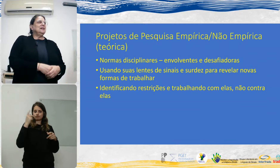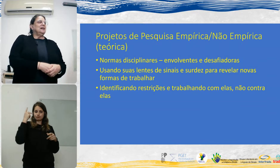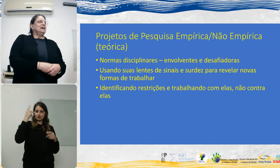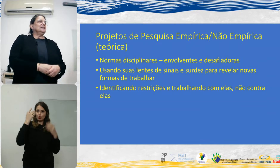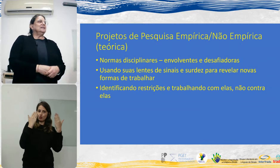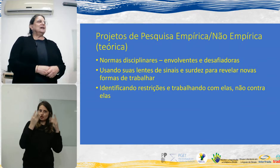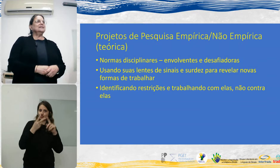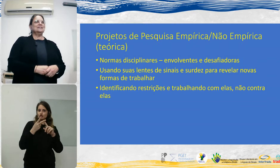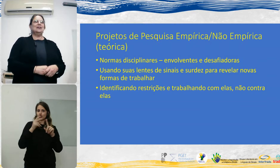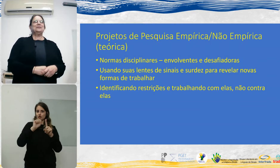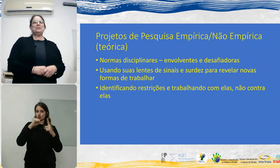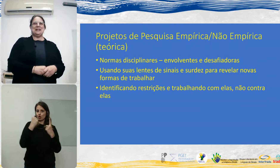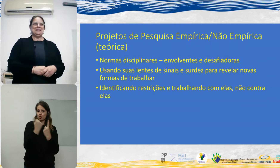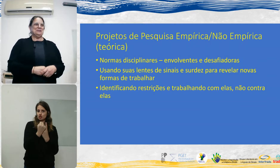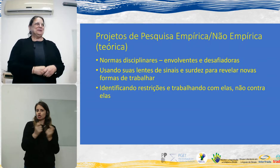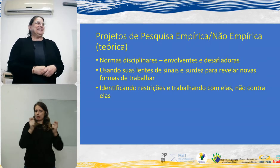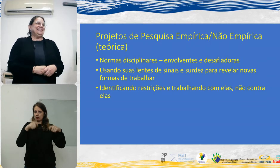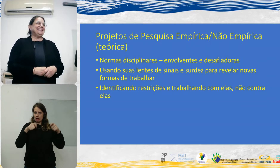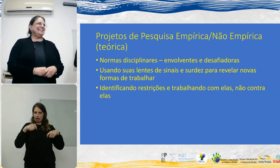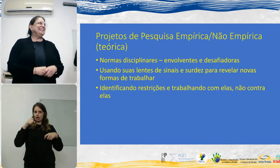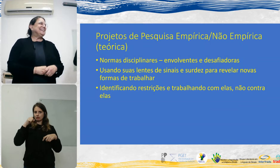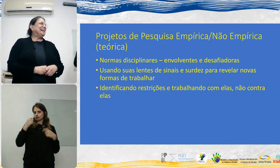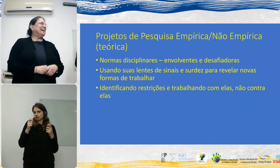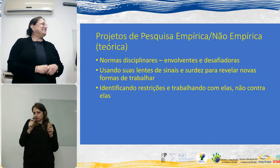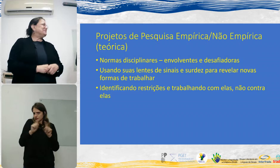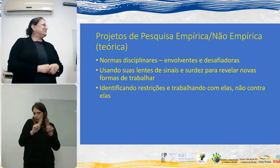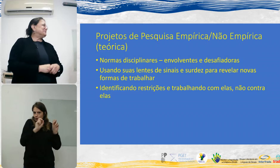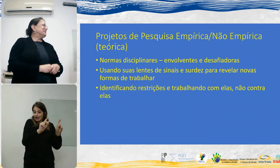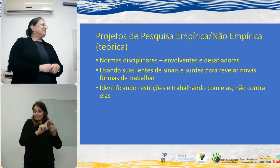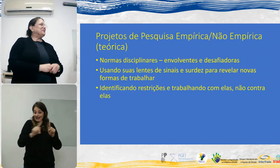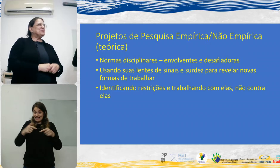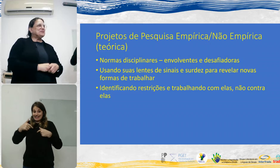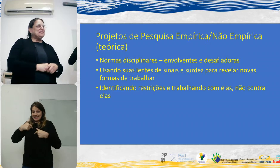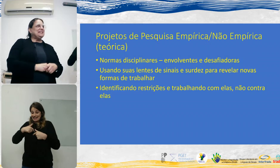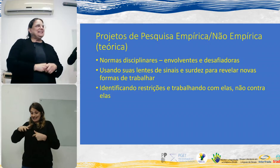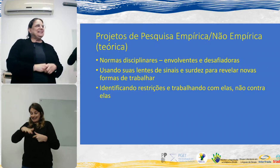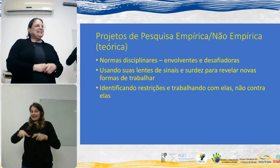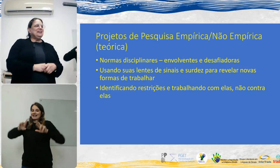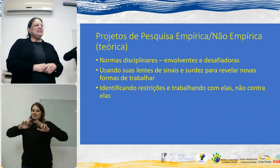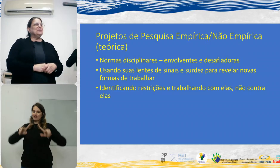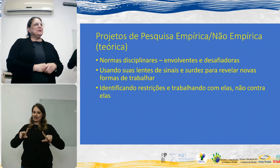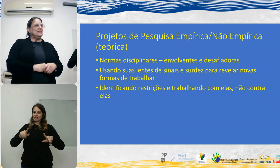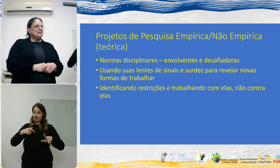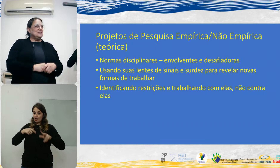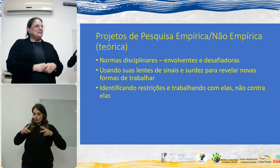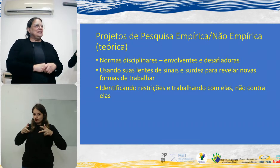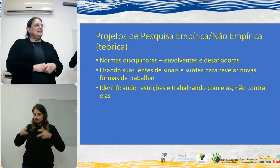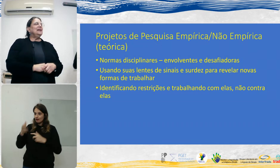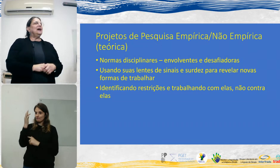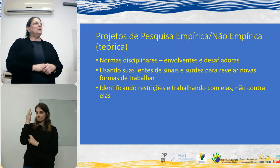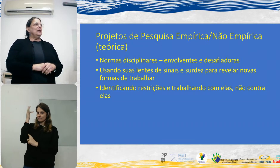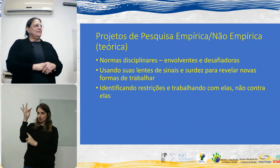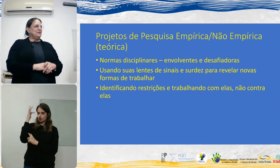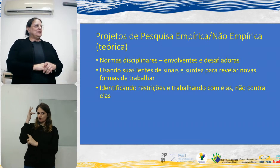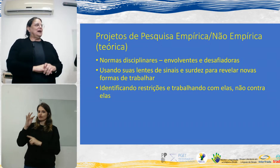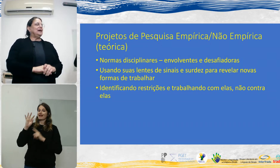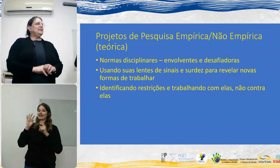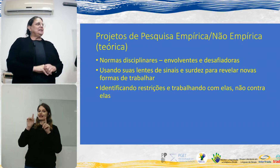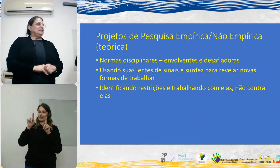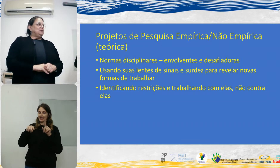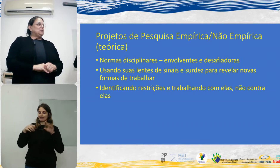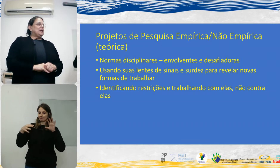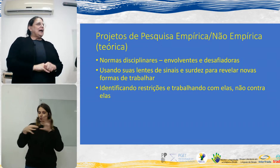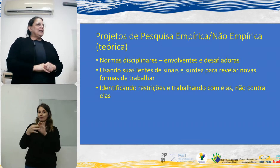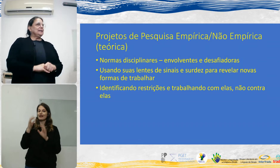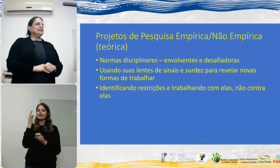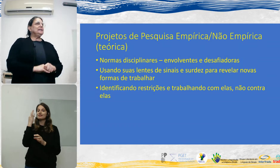sociology, and that is not what I do. I do philosophy, theoretical. However, I